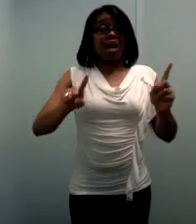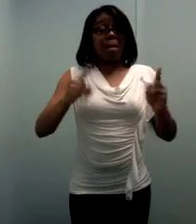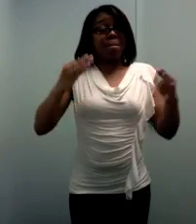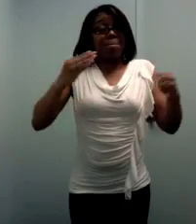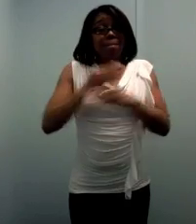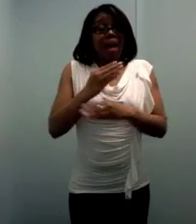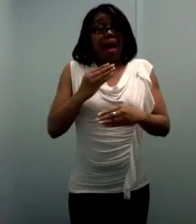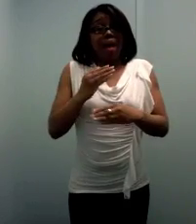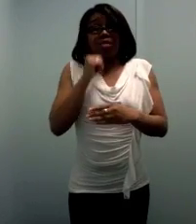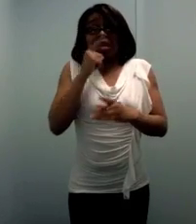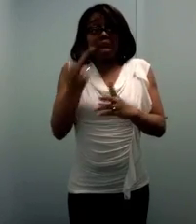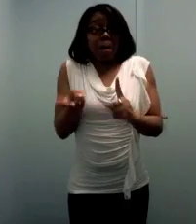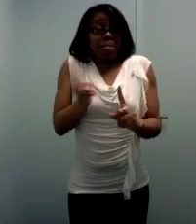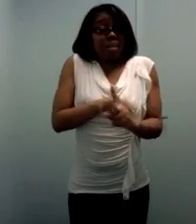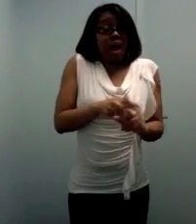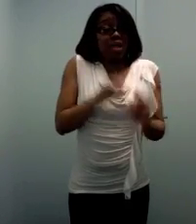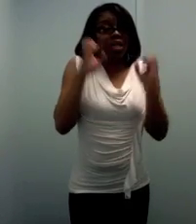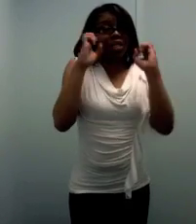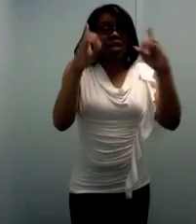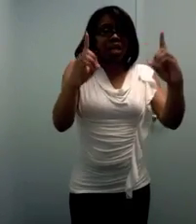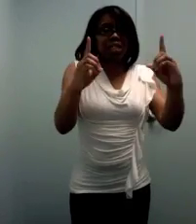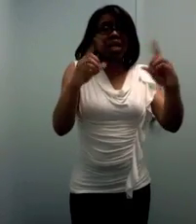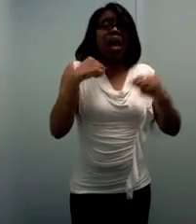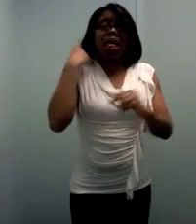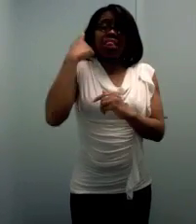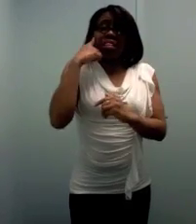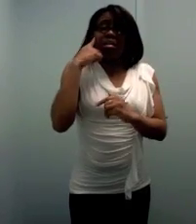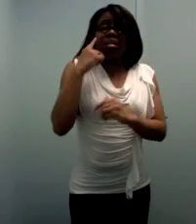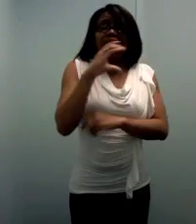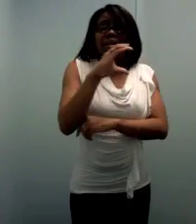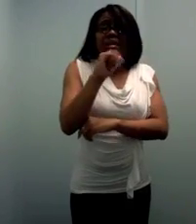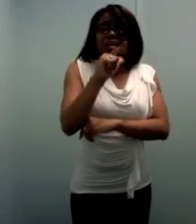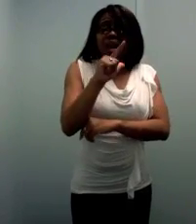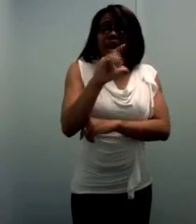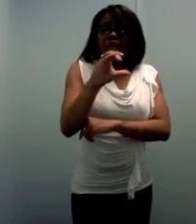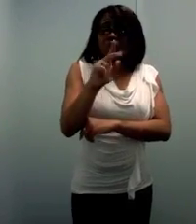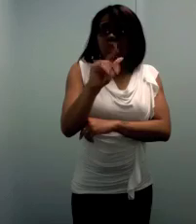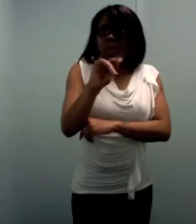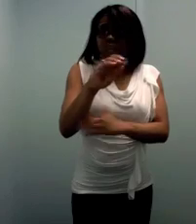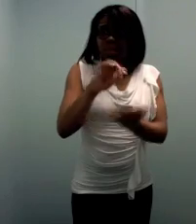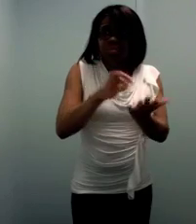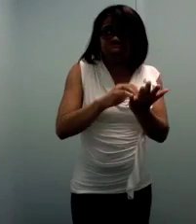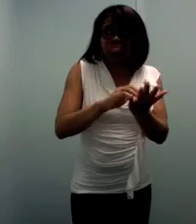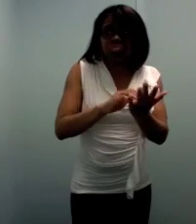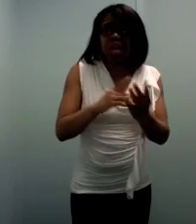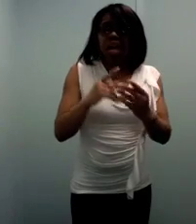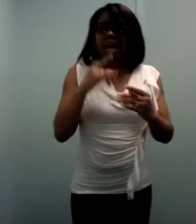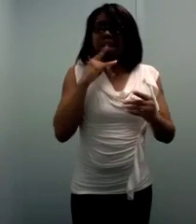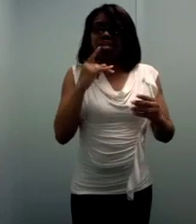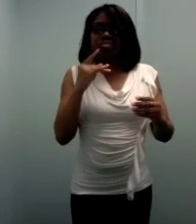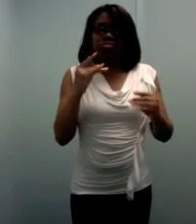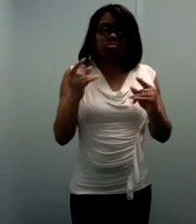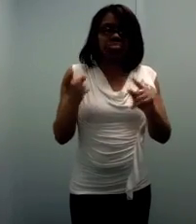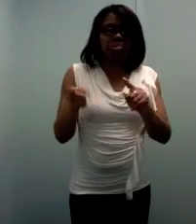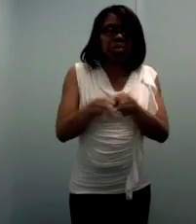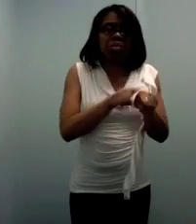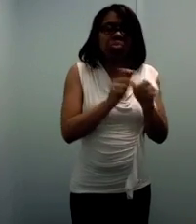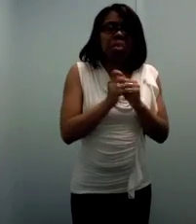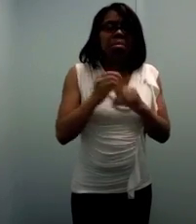yet. See, I think of calculating in a sense as the machinery of math. It's the chore. It's the thing you'd like to avoid if you